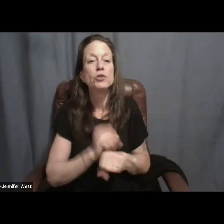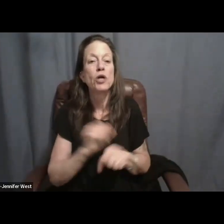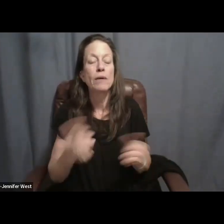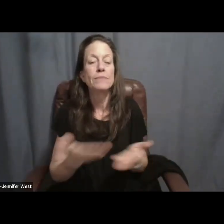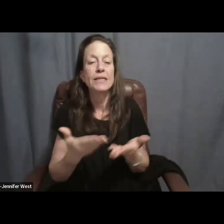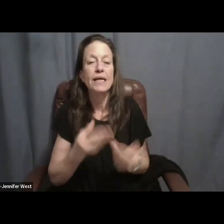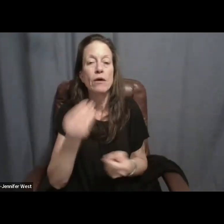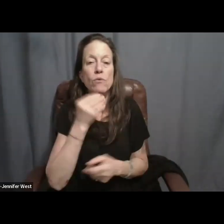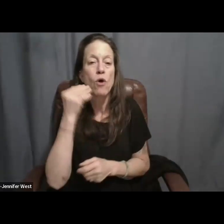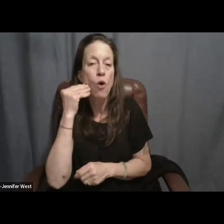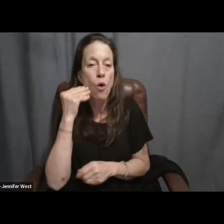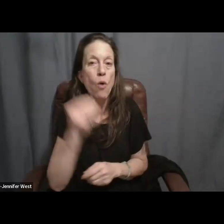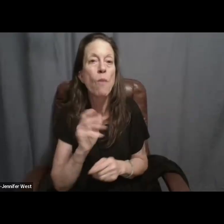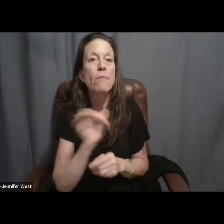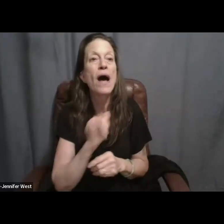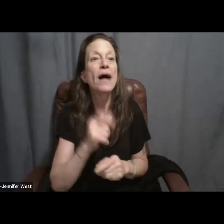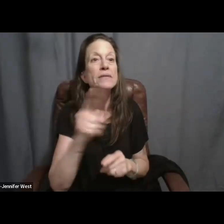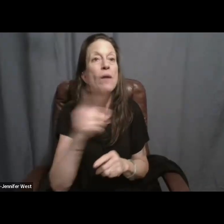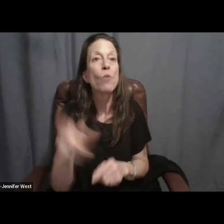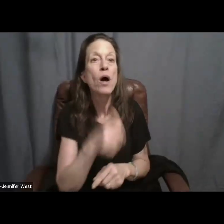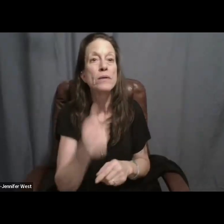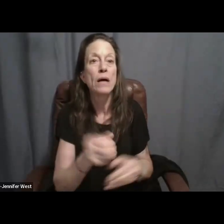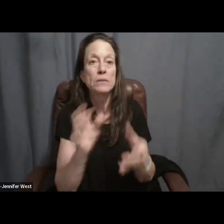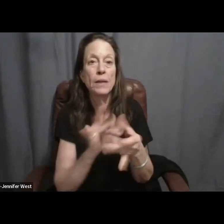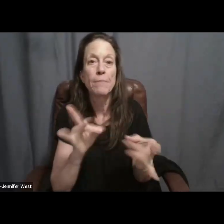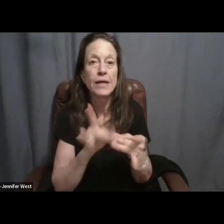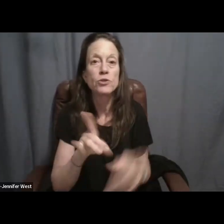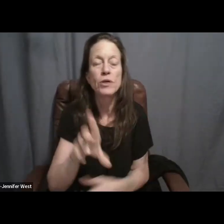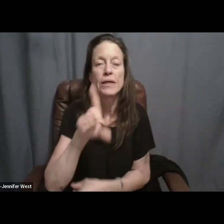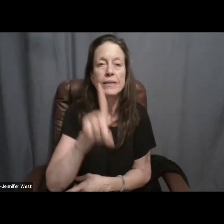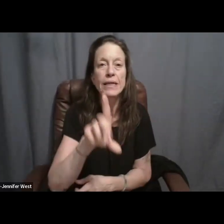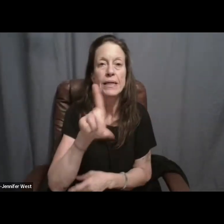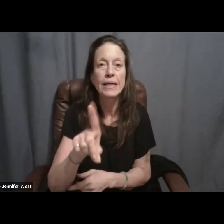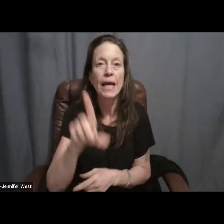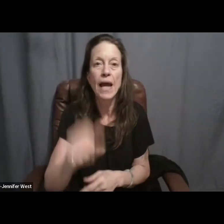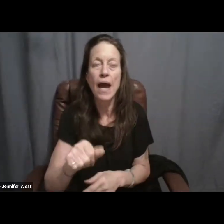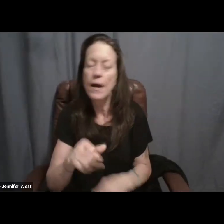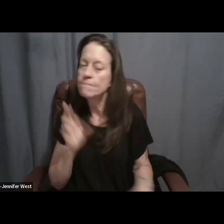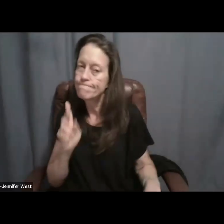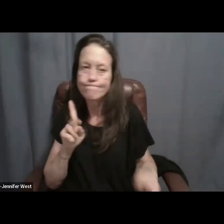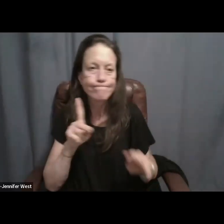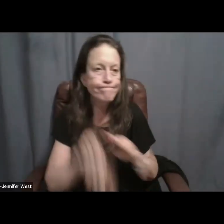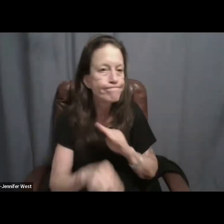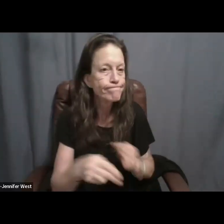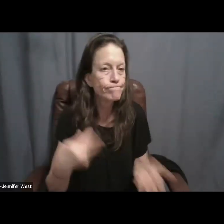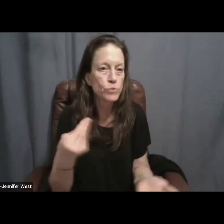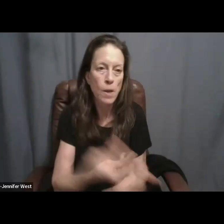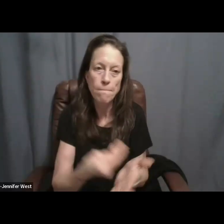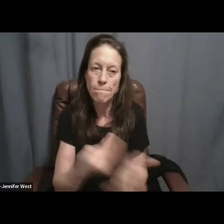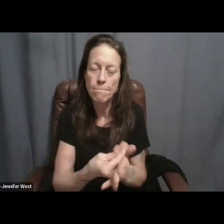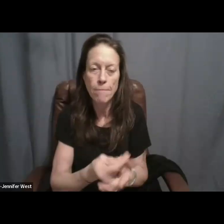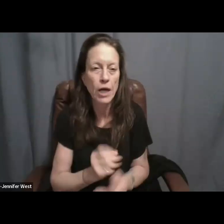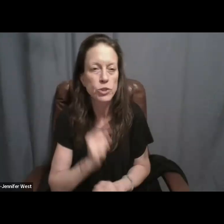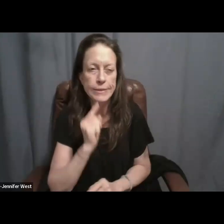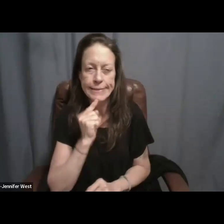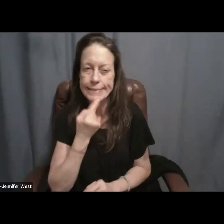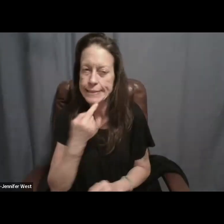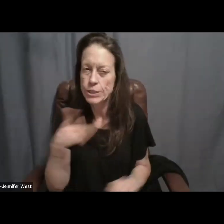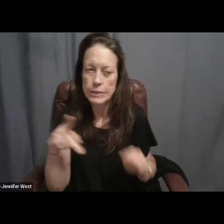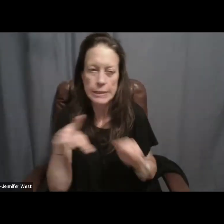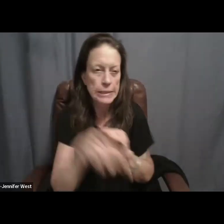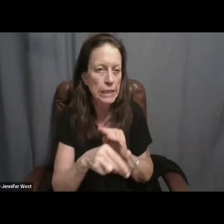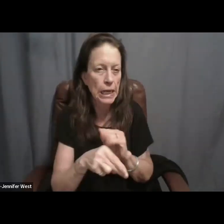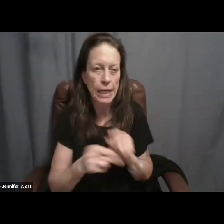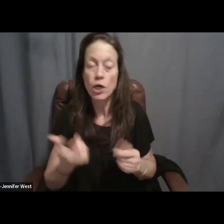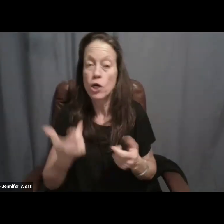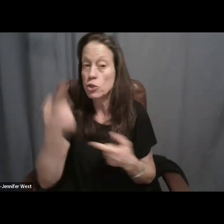expressed, DDA severely cut the budget this year. And so now nothing, at least for us,